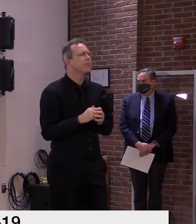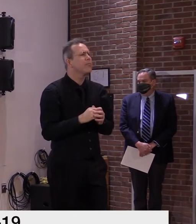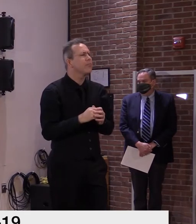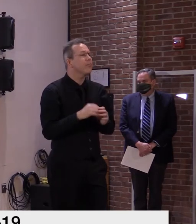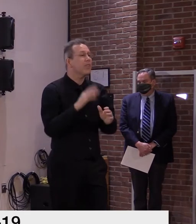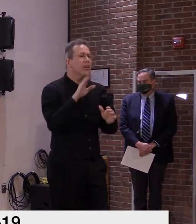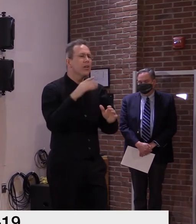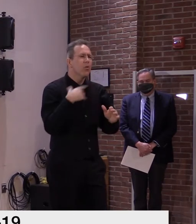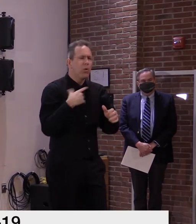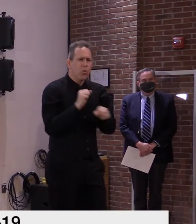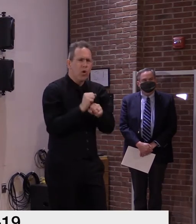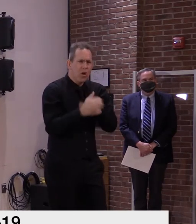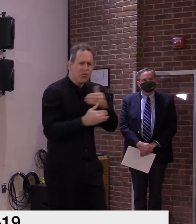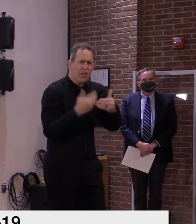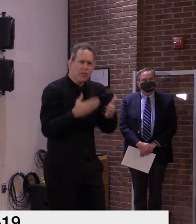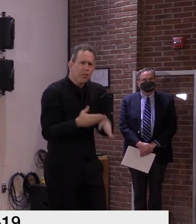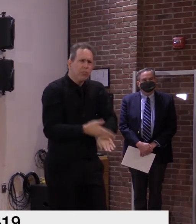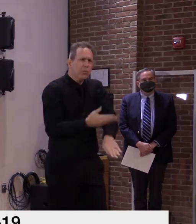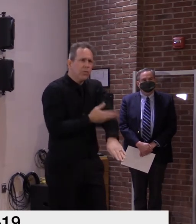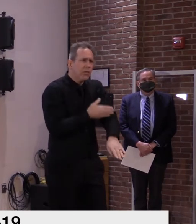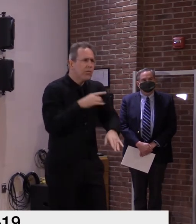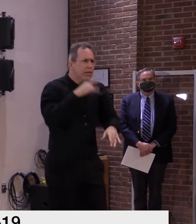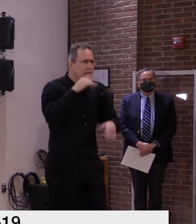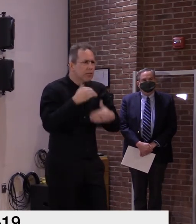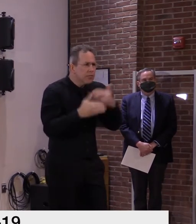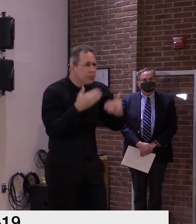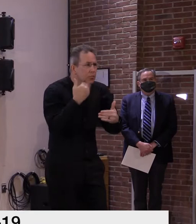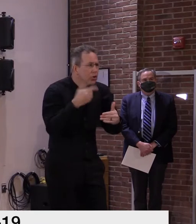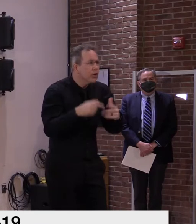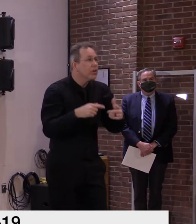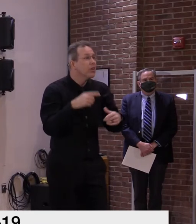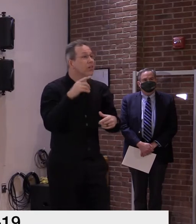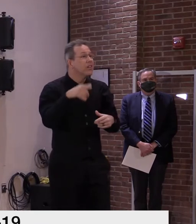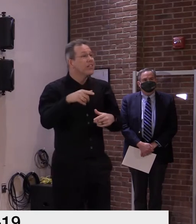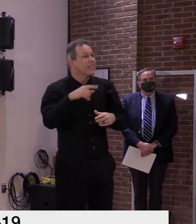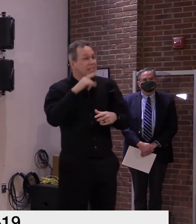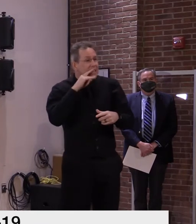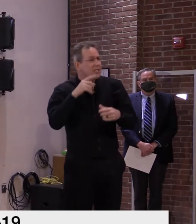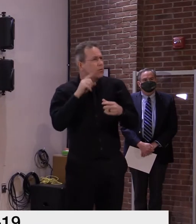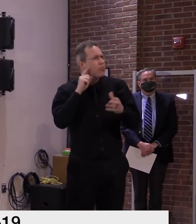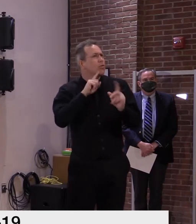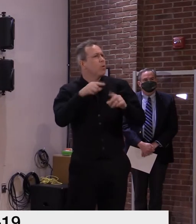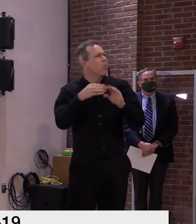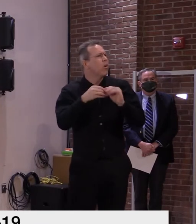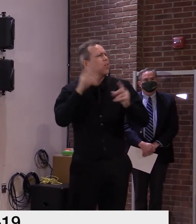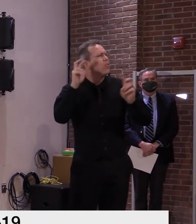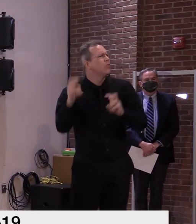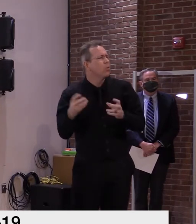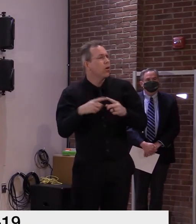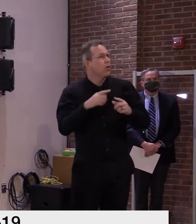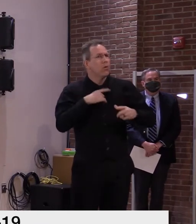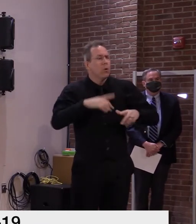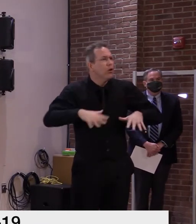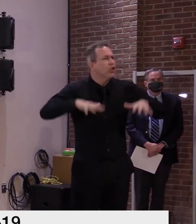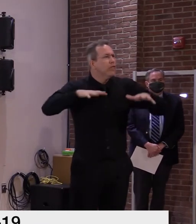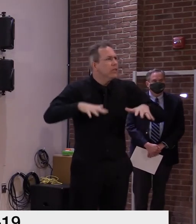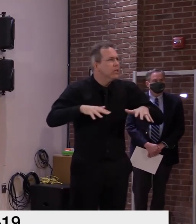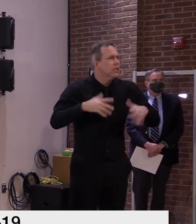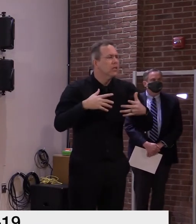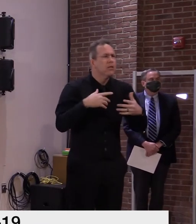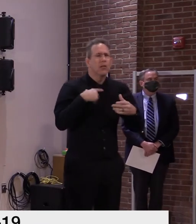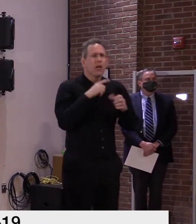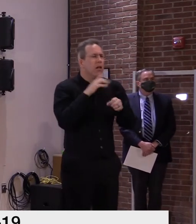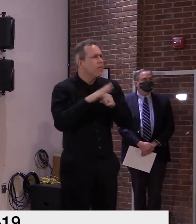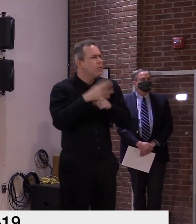kids reporting more anxiety, stress, sleeplessness, and substance misuse.